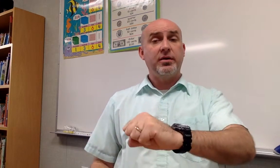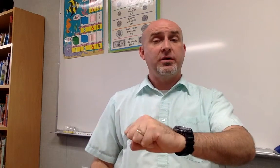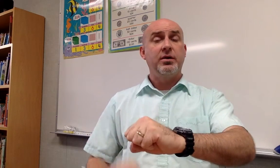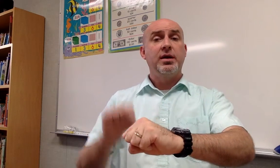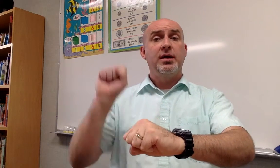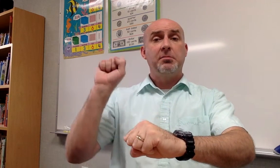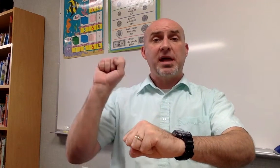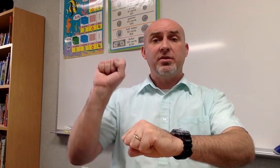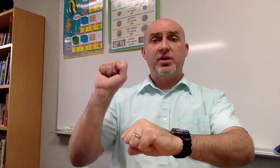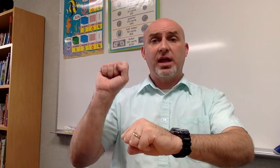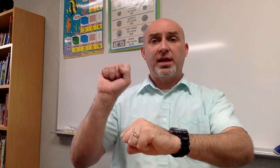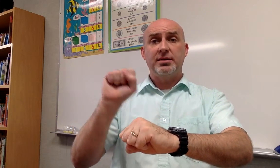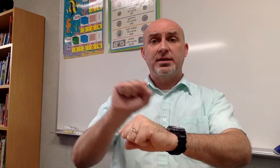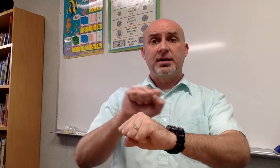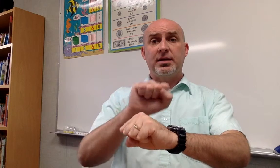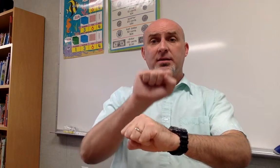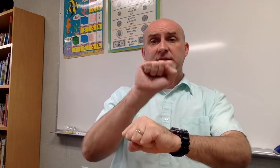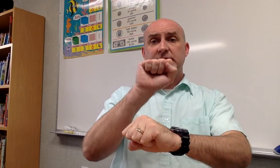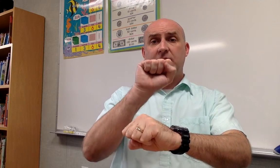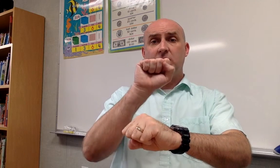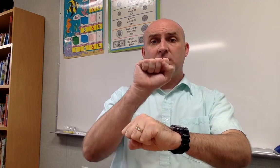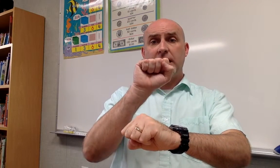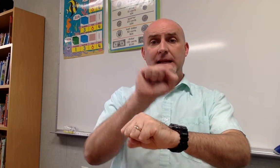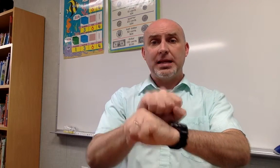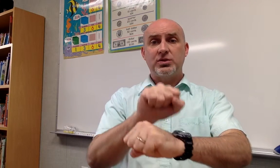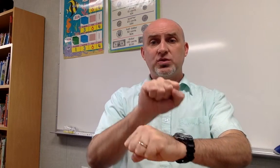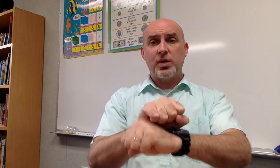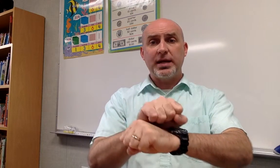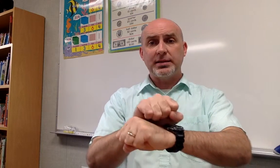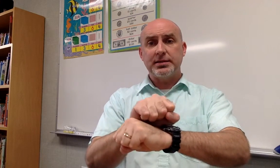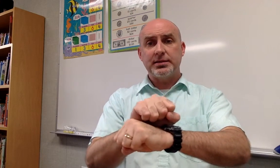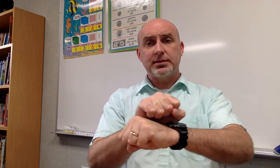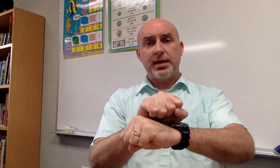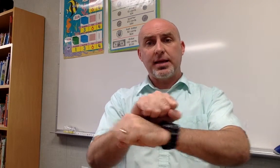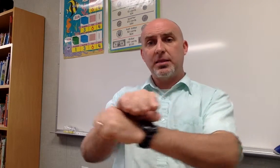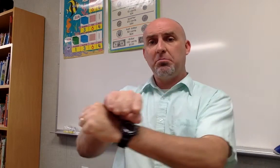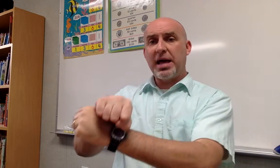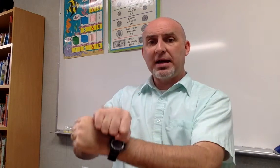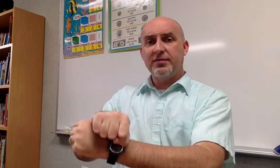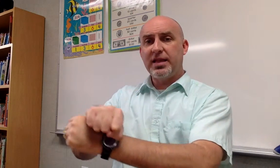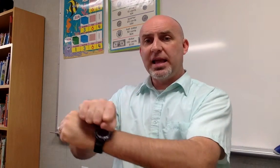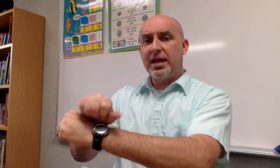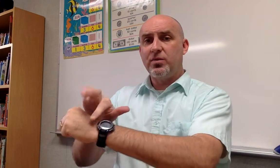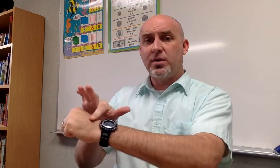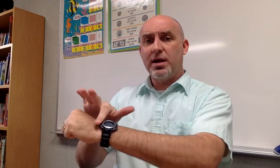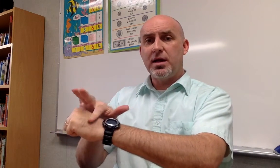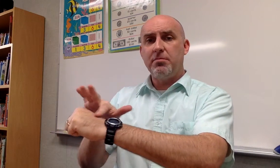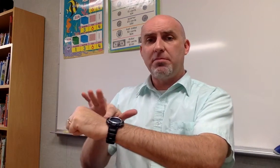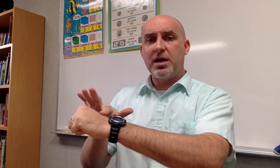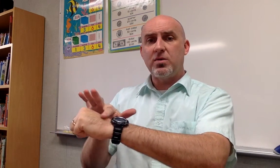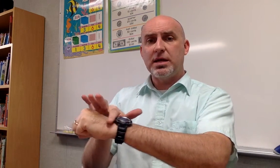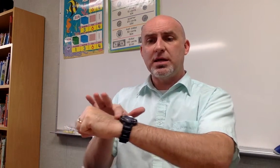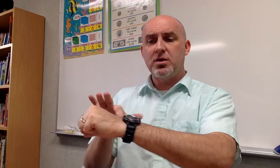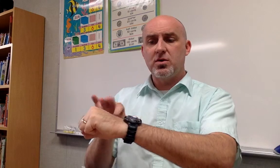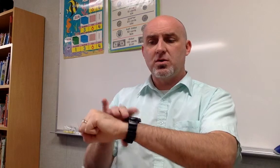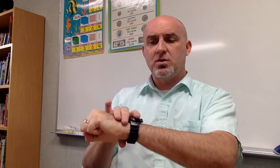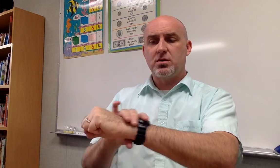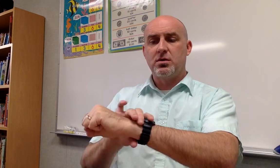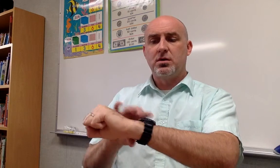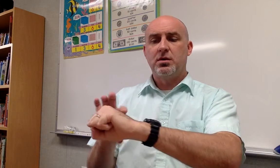here. My other hand comes down and strikes at the back of the hand right about here.